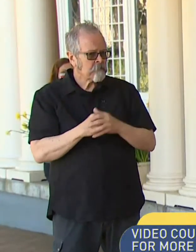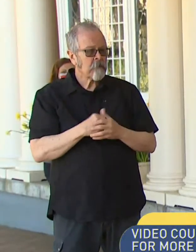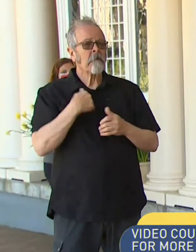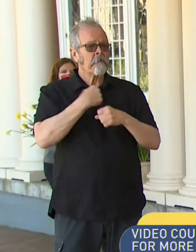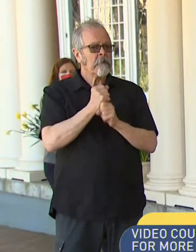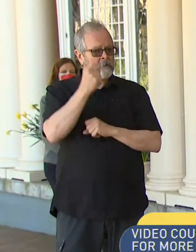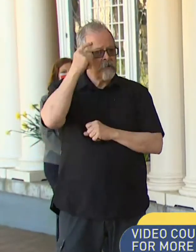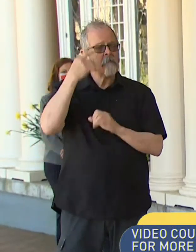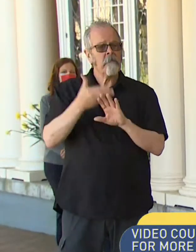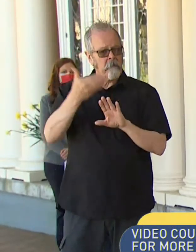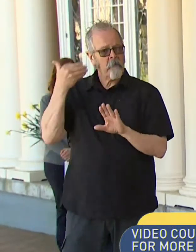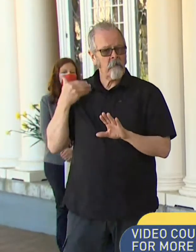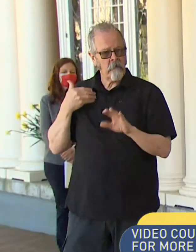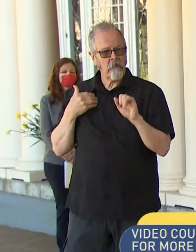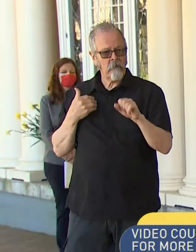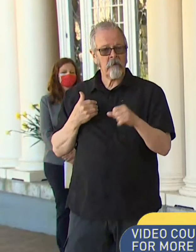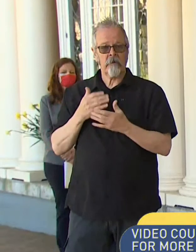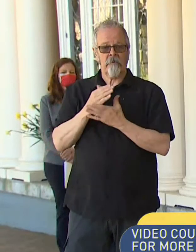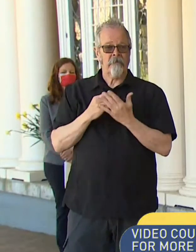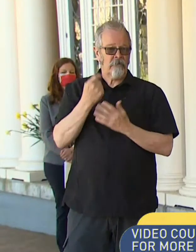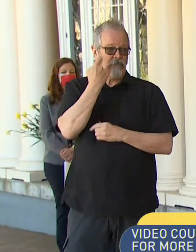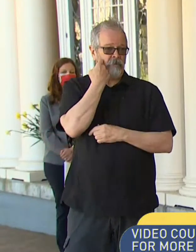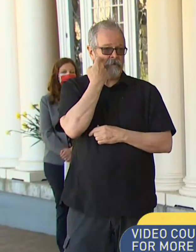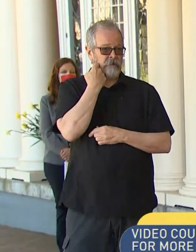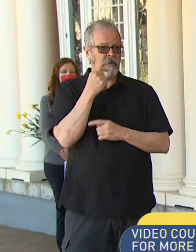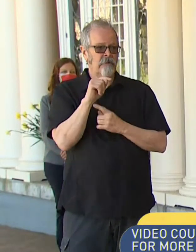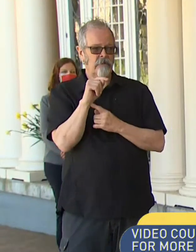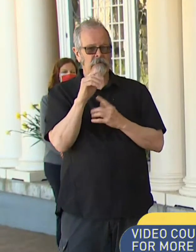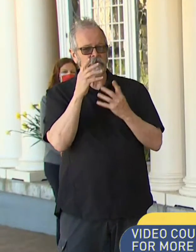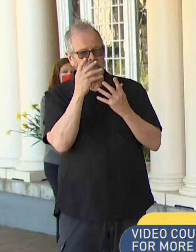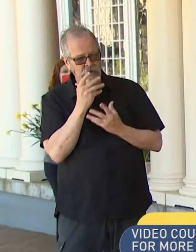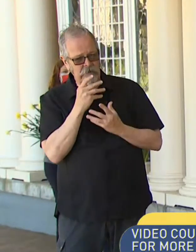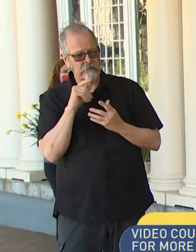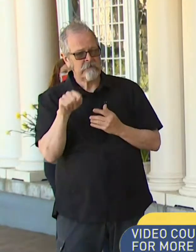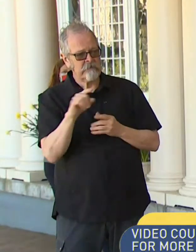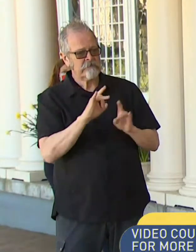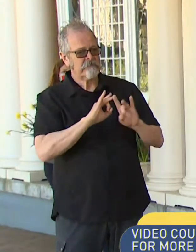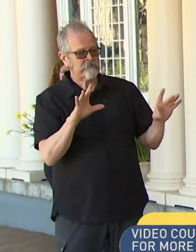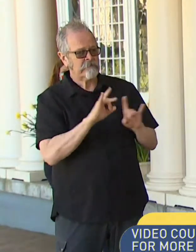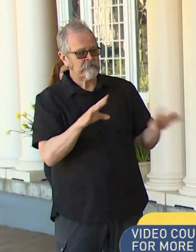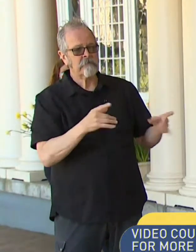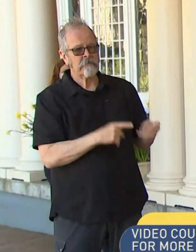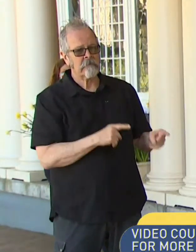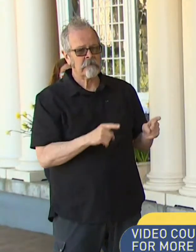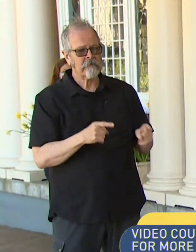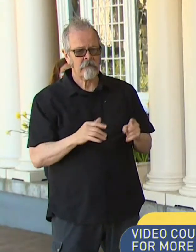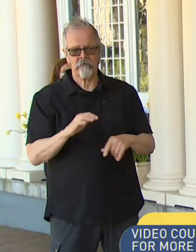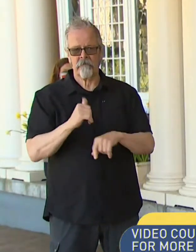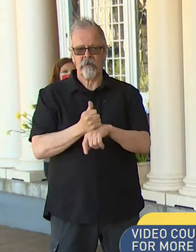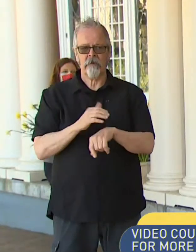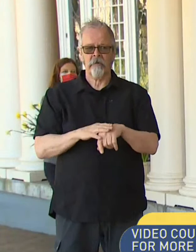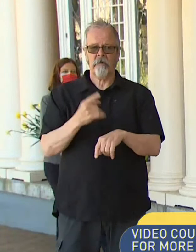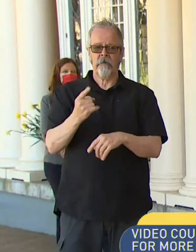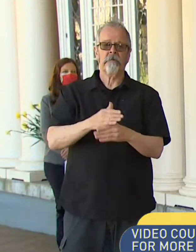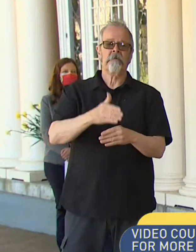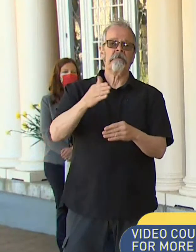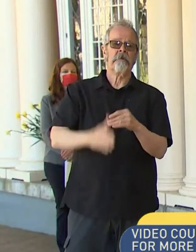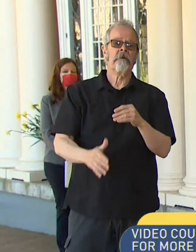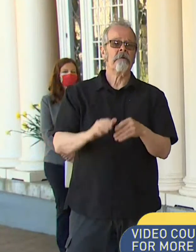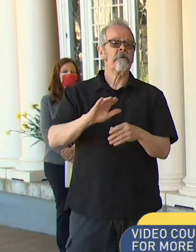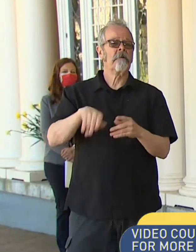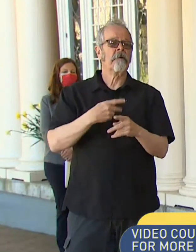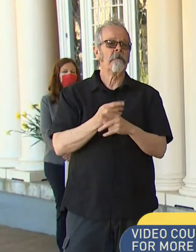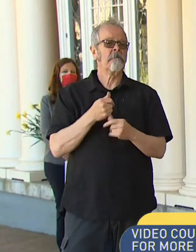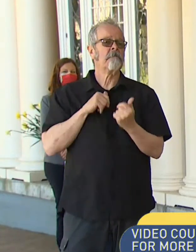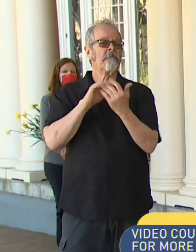tragedies. And they've approached this on a comprehensive basis, not just one and done kind of approach. So I feel